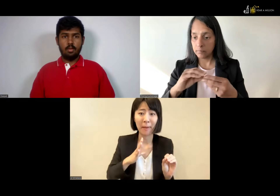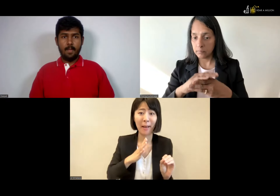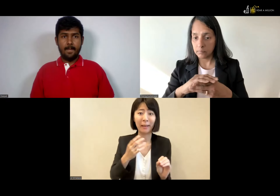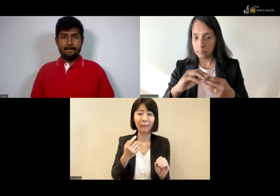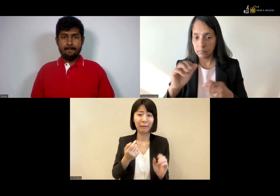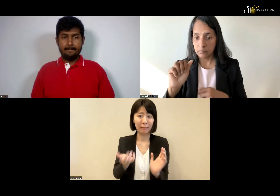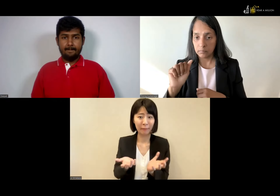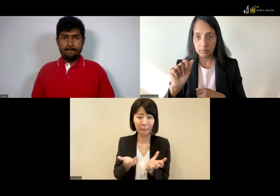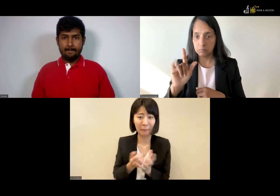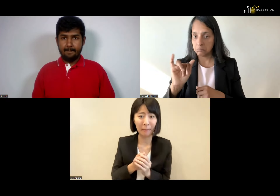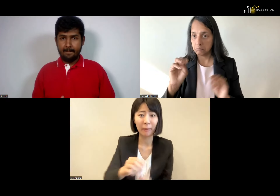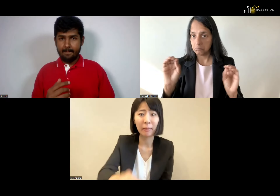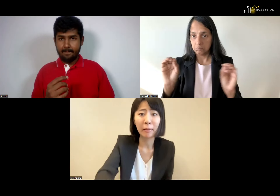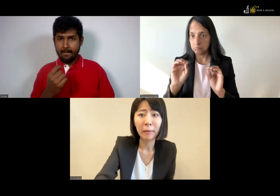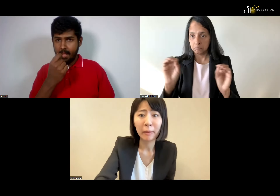Hmm, where is Dr. Alim?